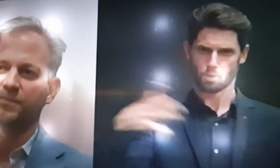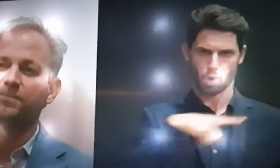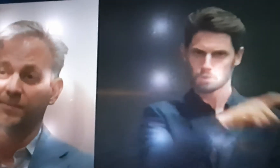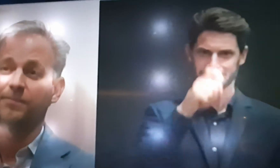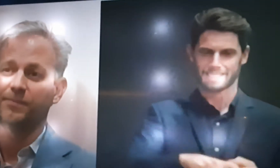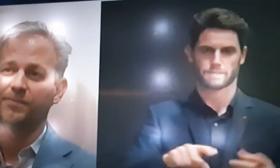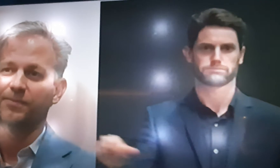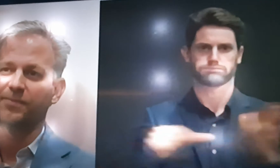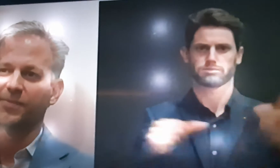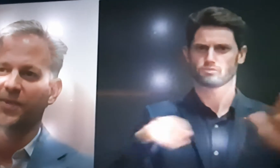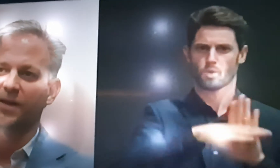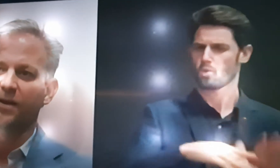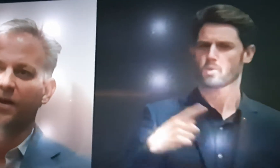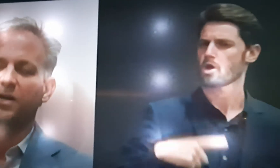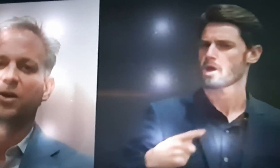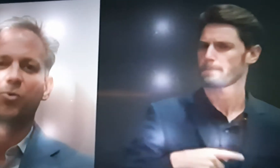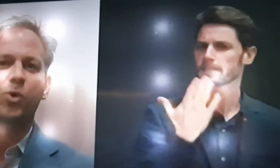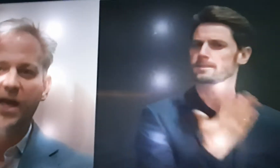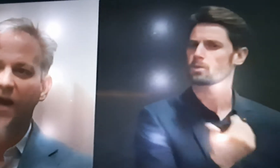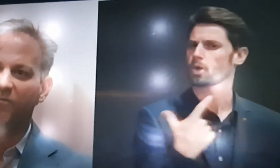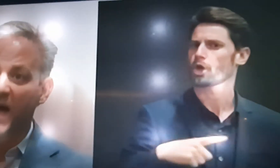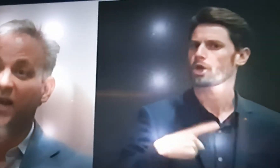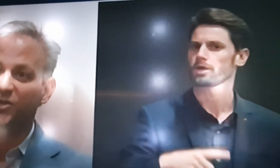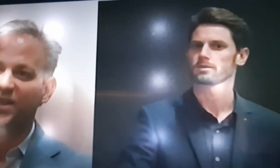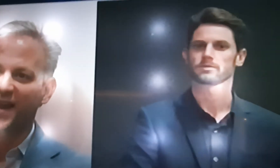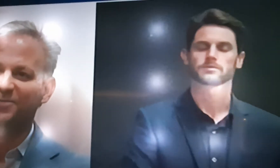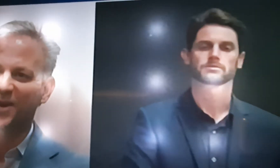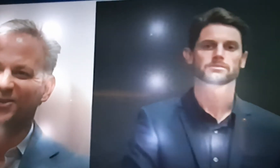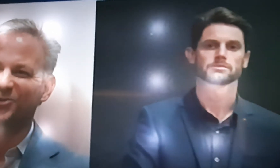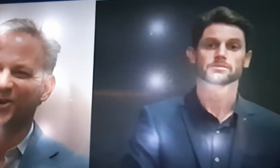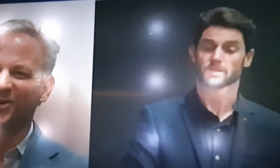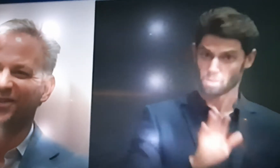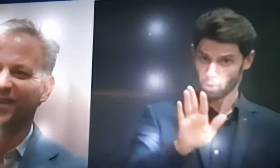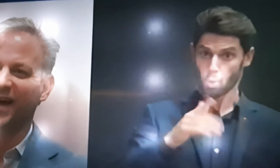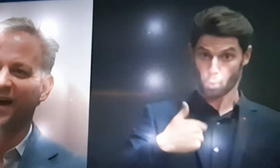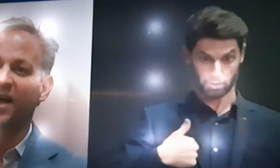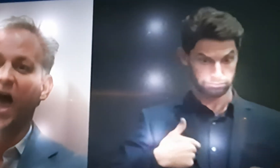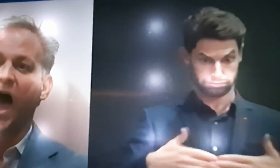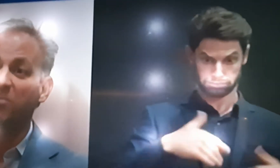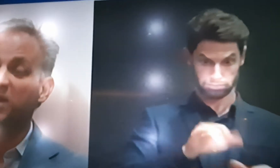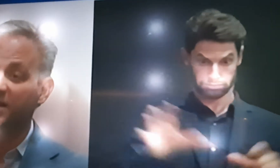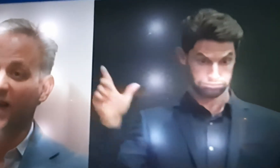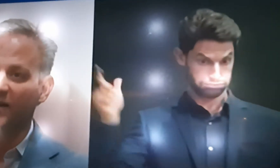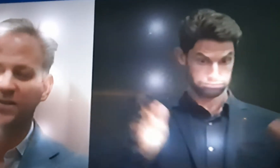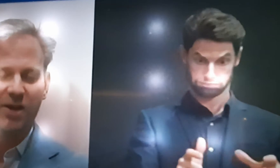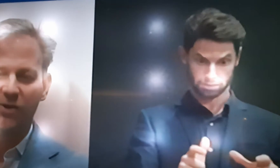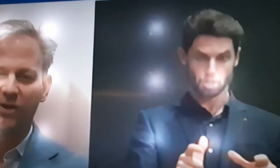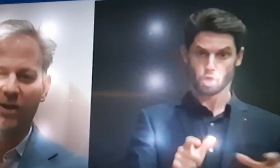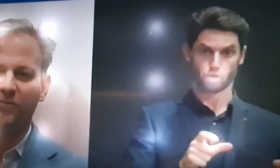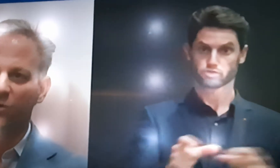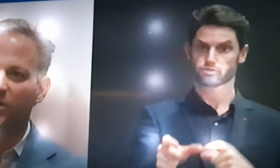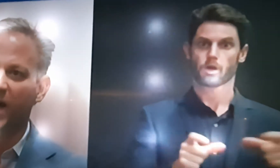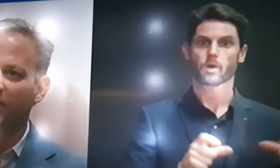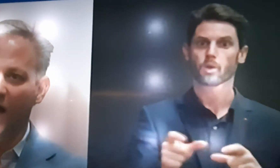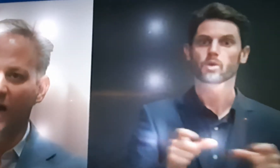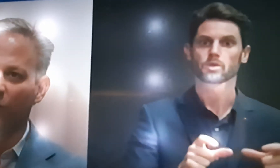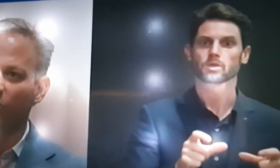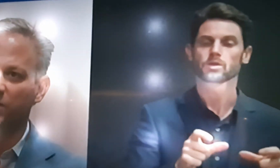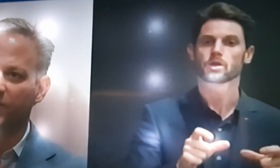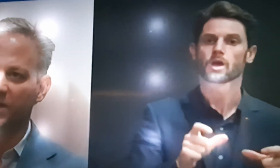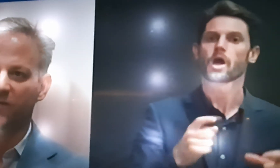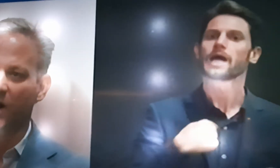exponentially. So what's the concern here? So we have managed that exponential growth unmitigated. So I've talked about